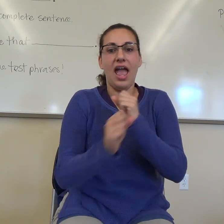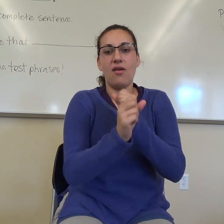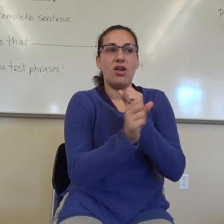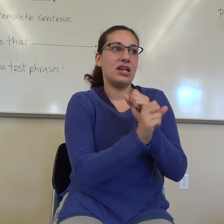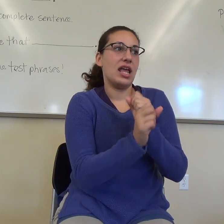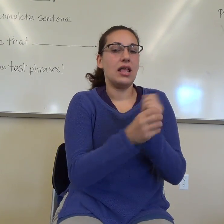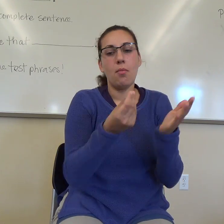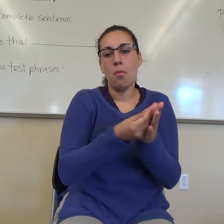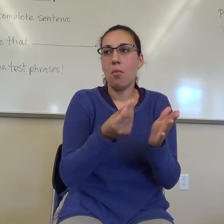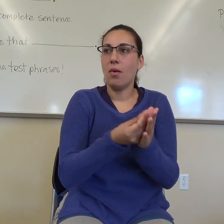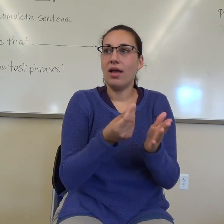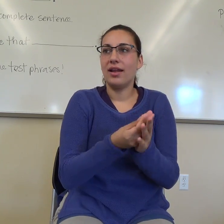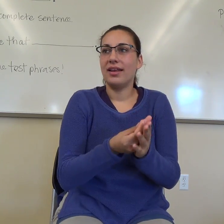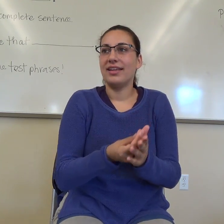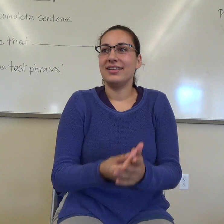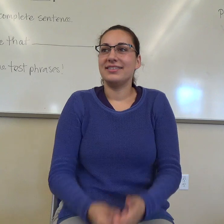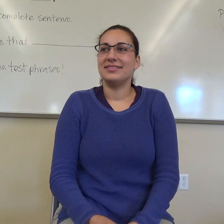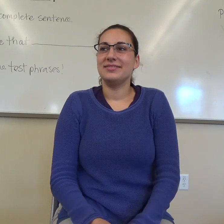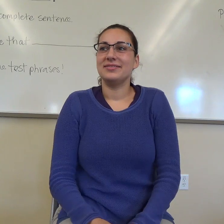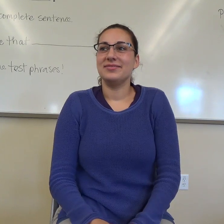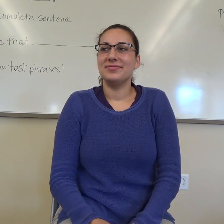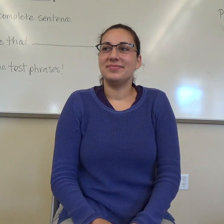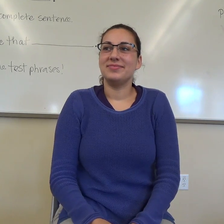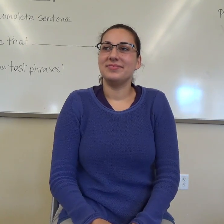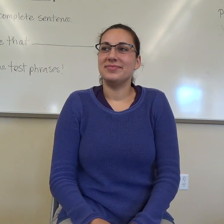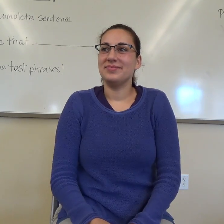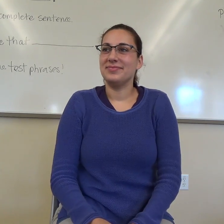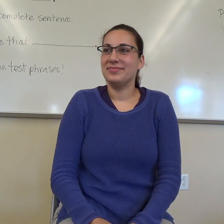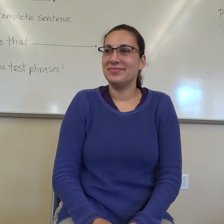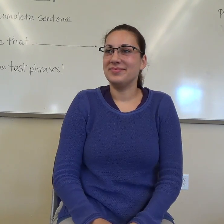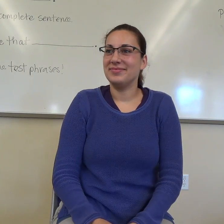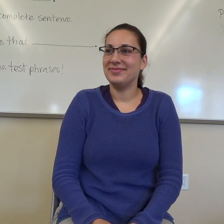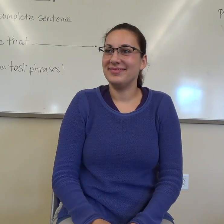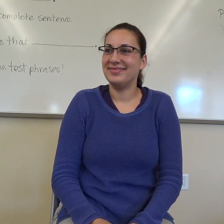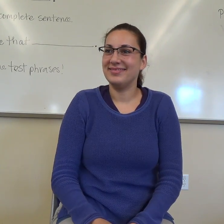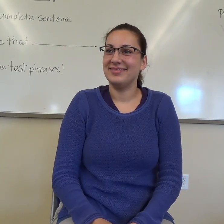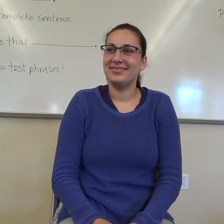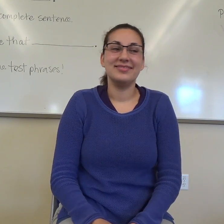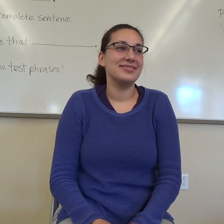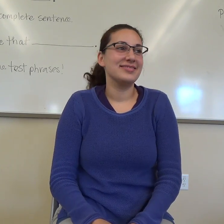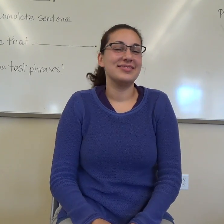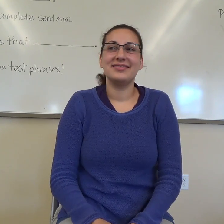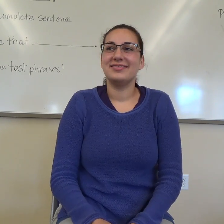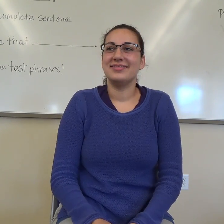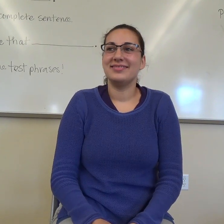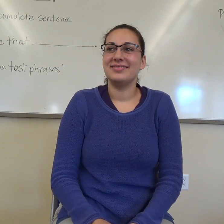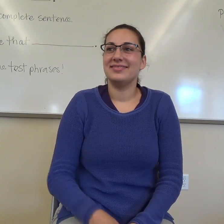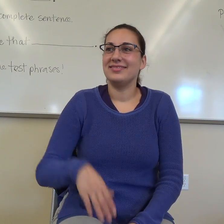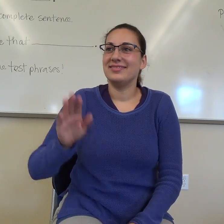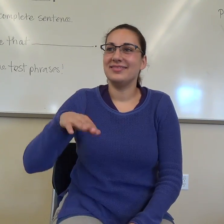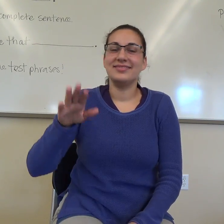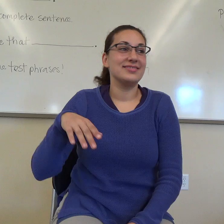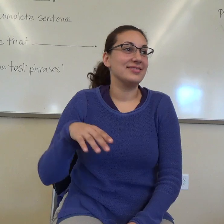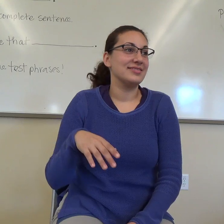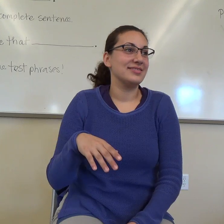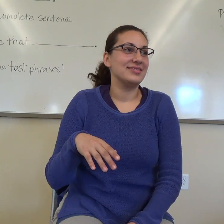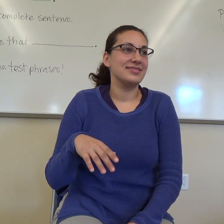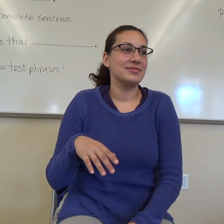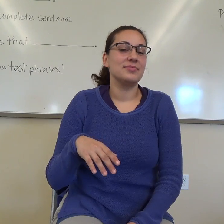And- partly the thing is because you know, all the grocery stores have this stuff, and it's like, yeah, we gotta go buy stuff for it.